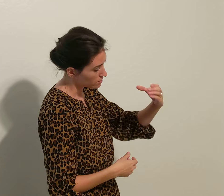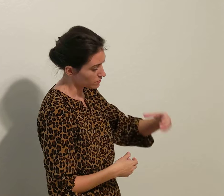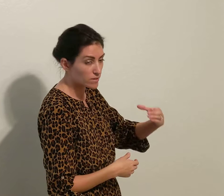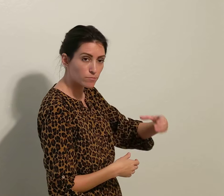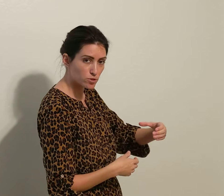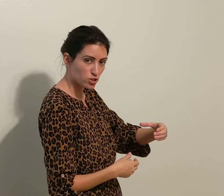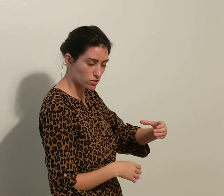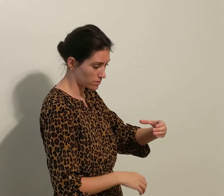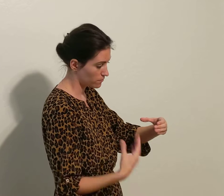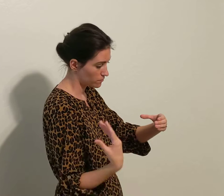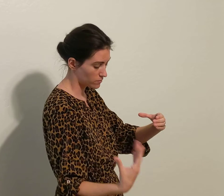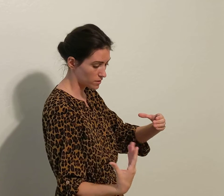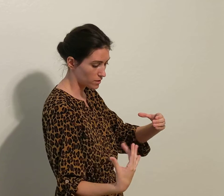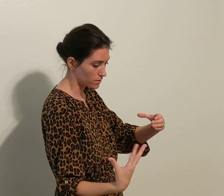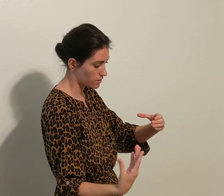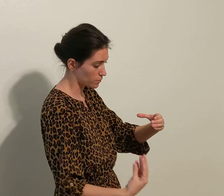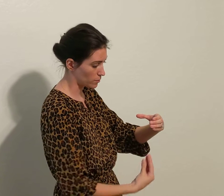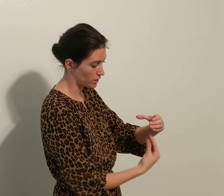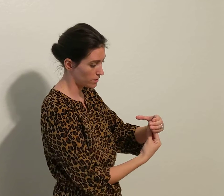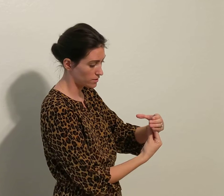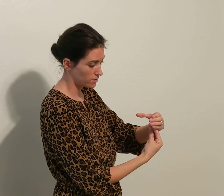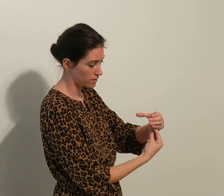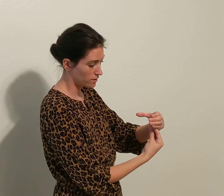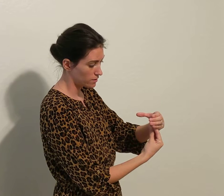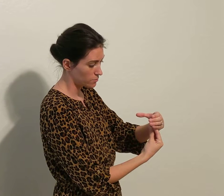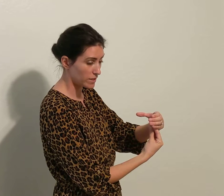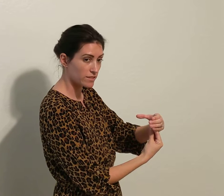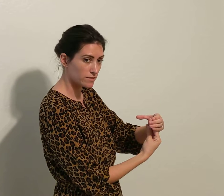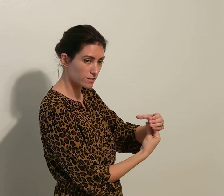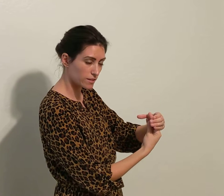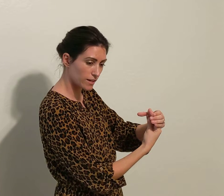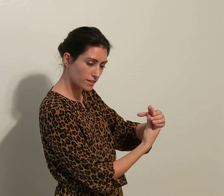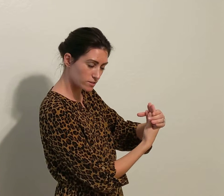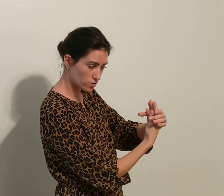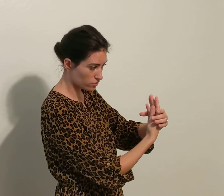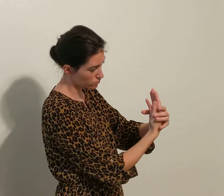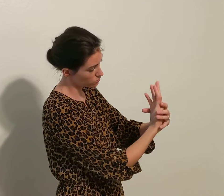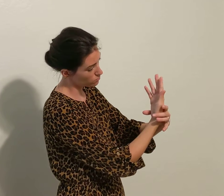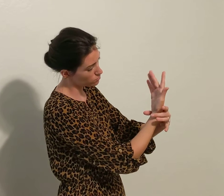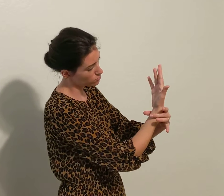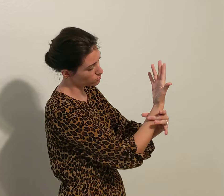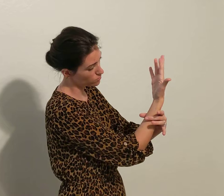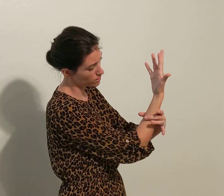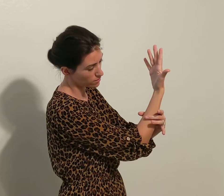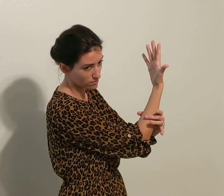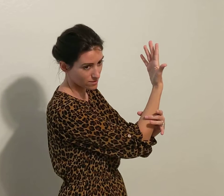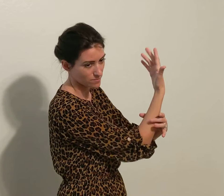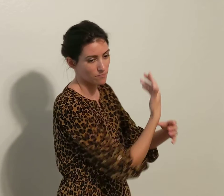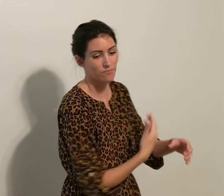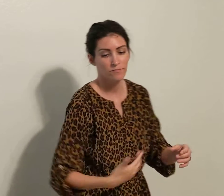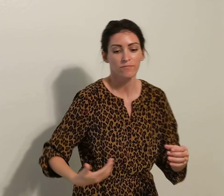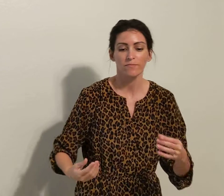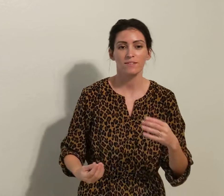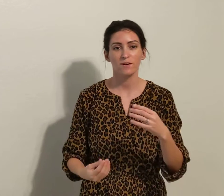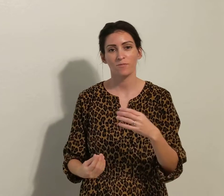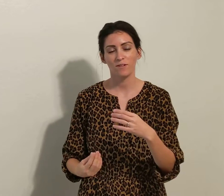It's my dirt. Here is my plant. Plant the seed and it starts to grow. So we've